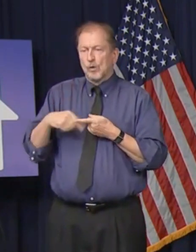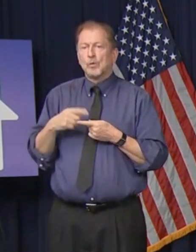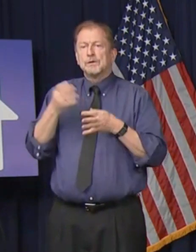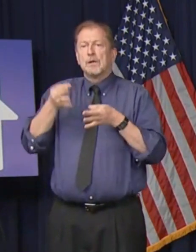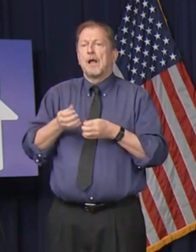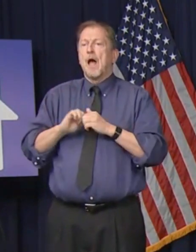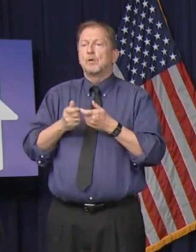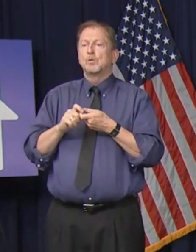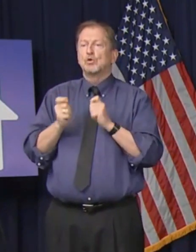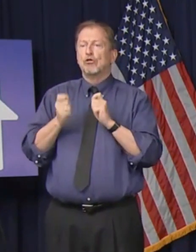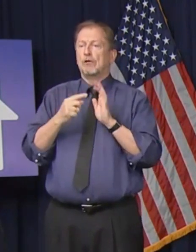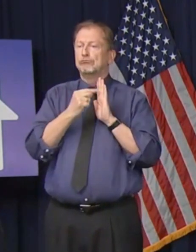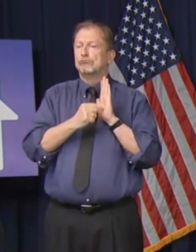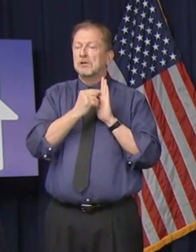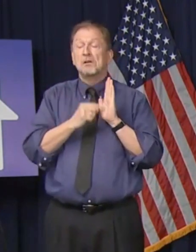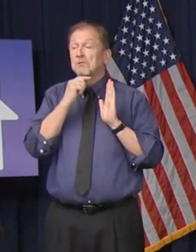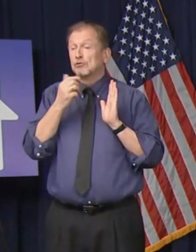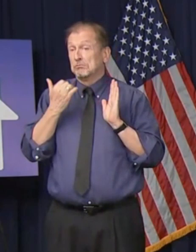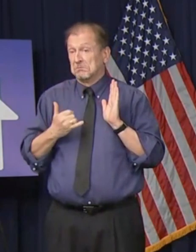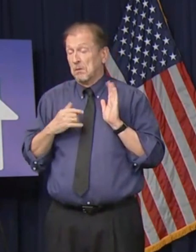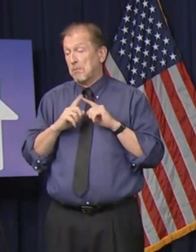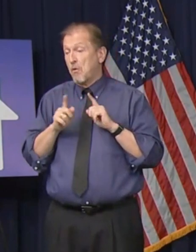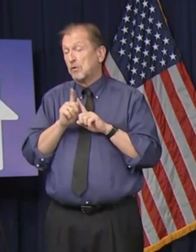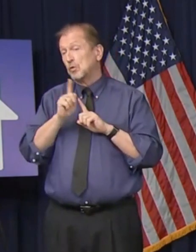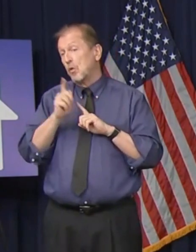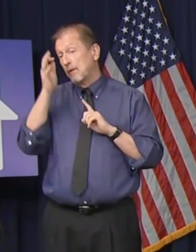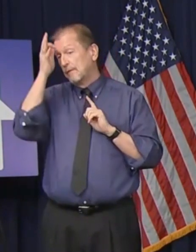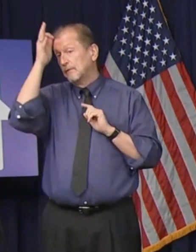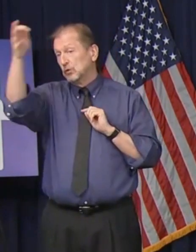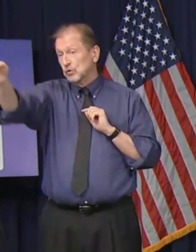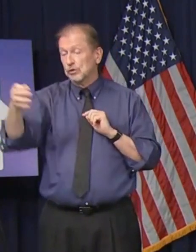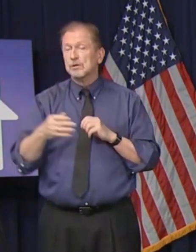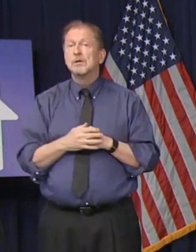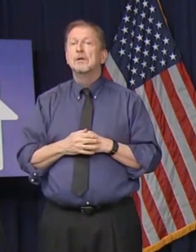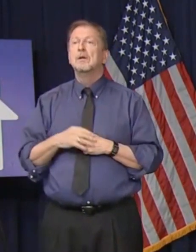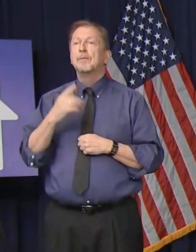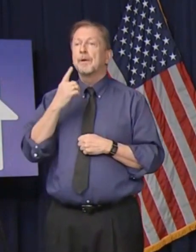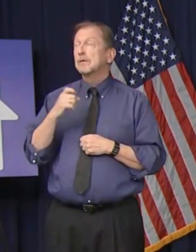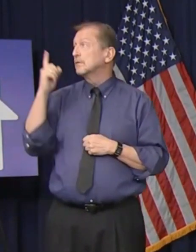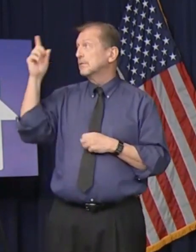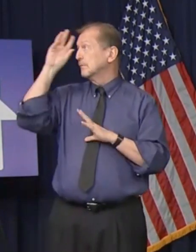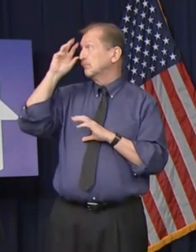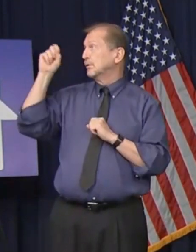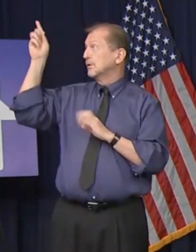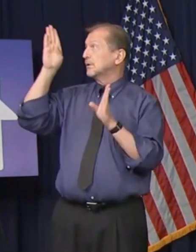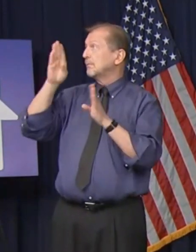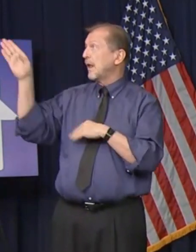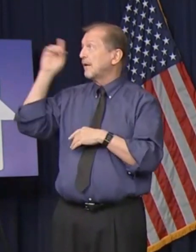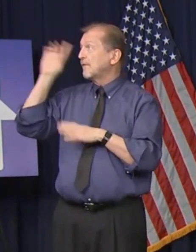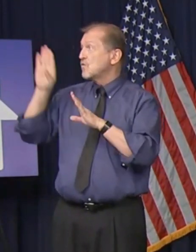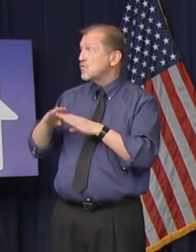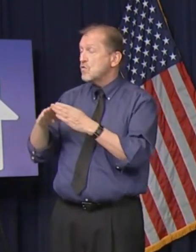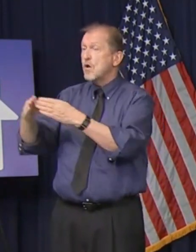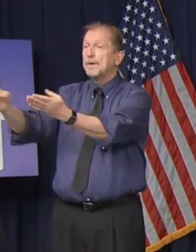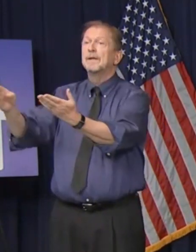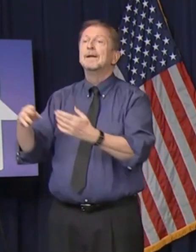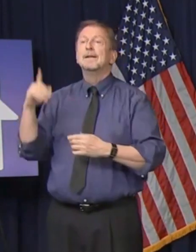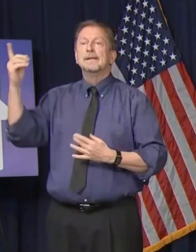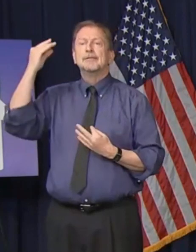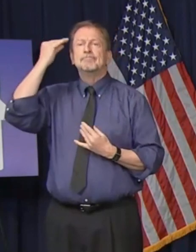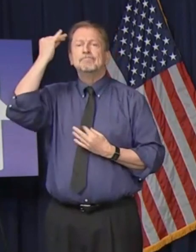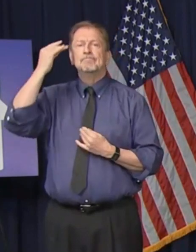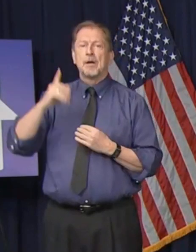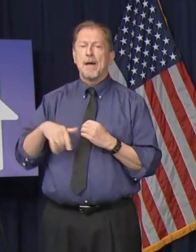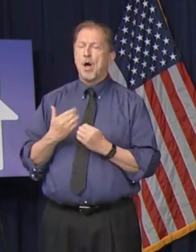now, but, as we move forward. Obviously, even in the president's plan for reopening, there's this contemplation